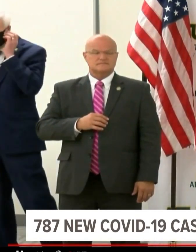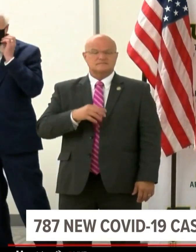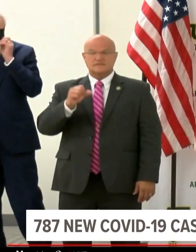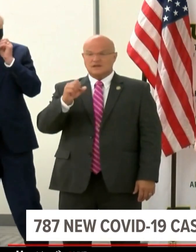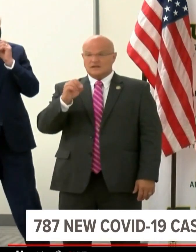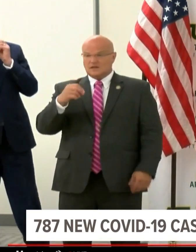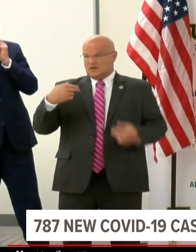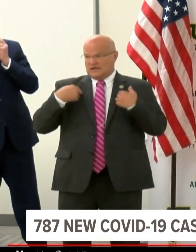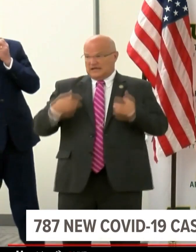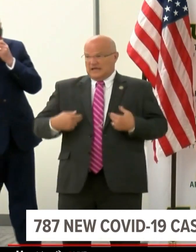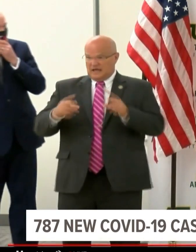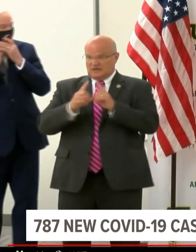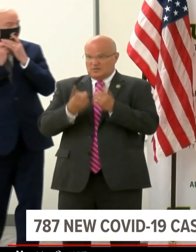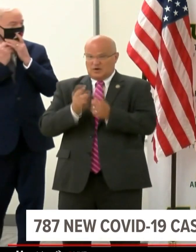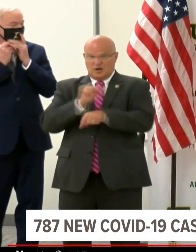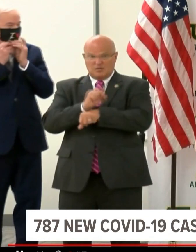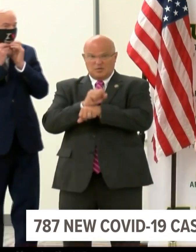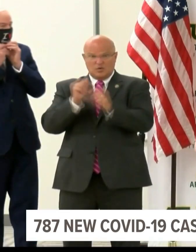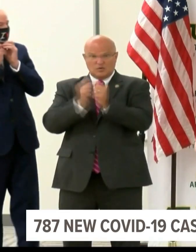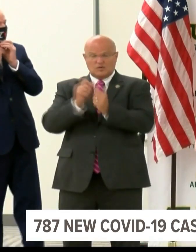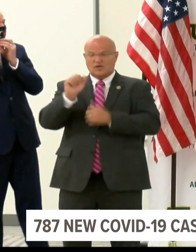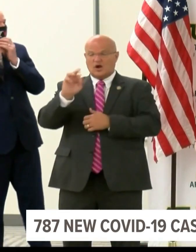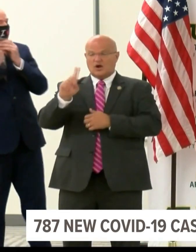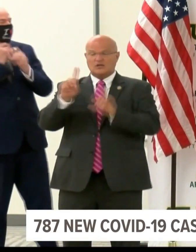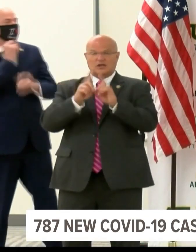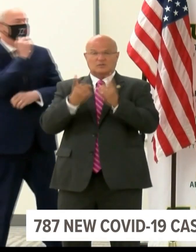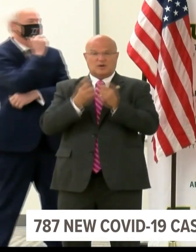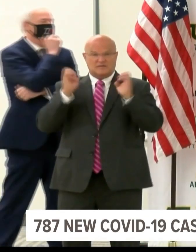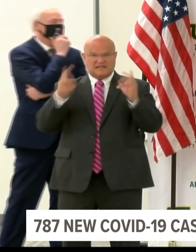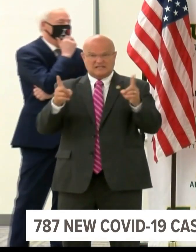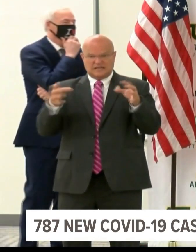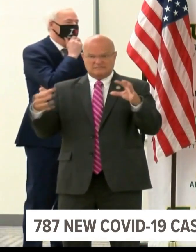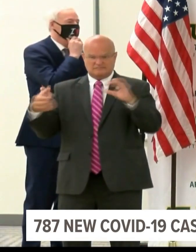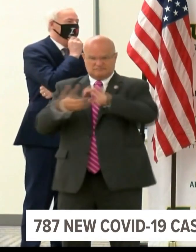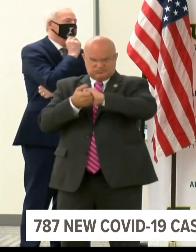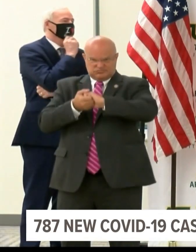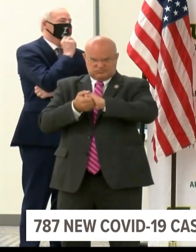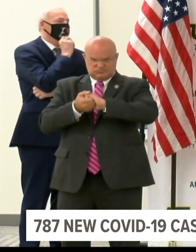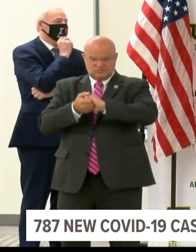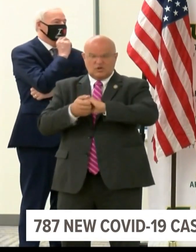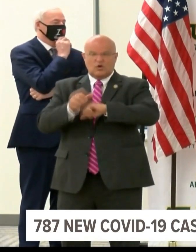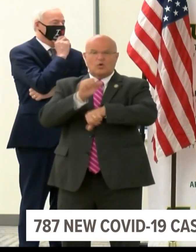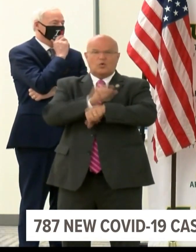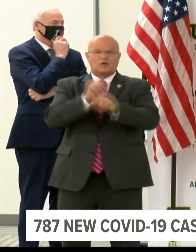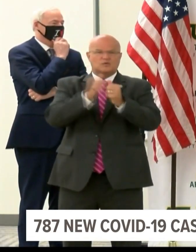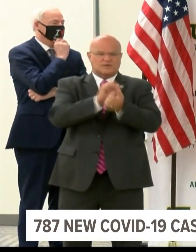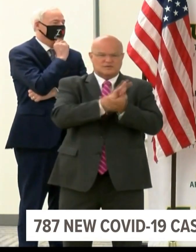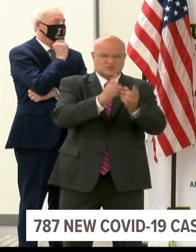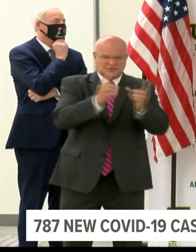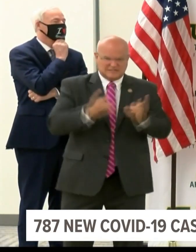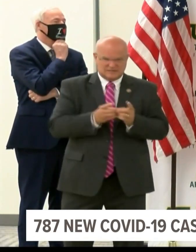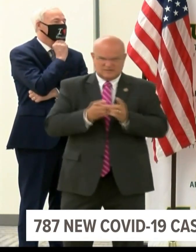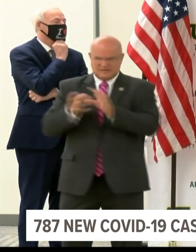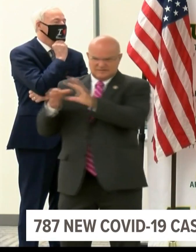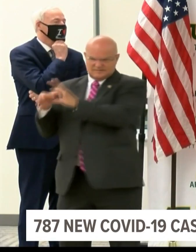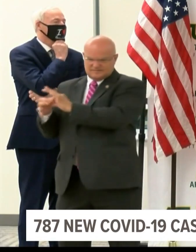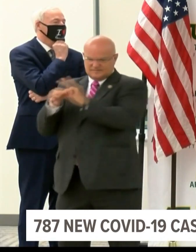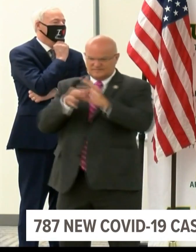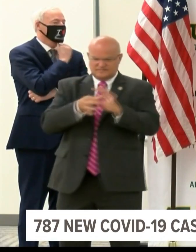So the health department works with the Arkansas Department of Education, who works with the school districts to do that kind